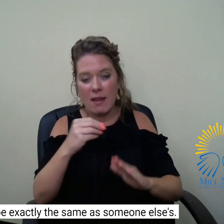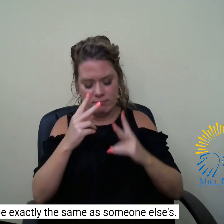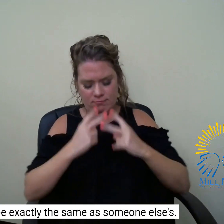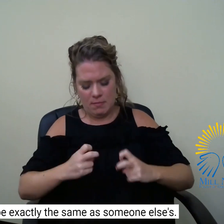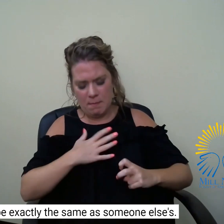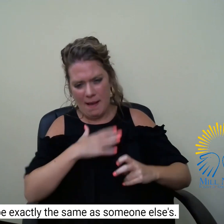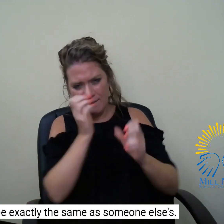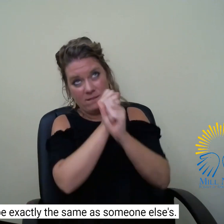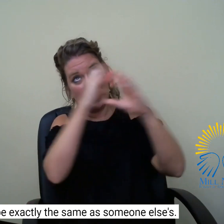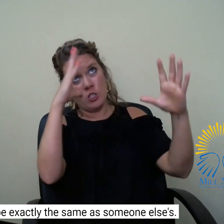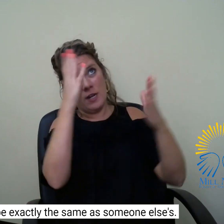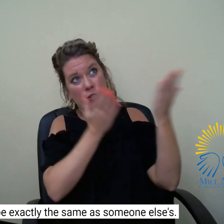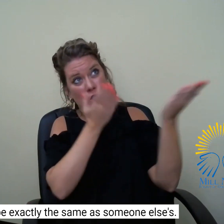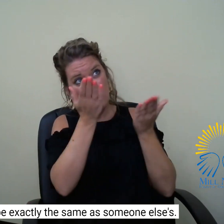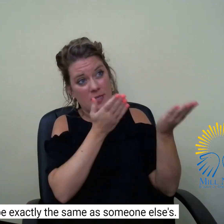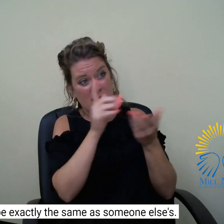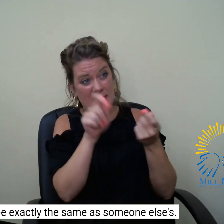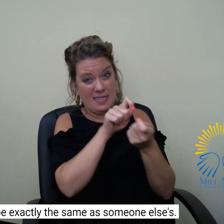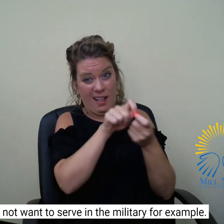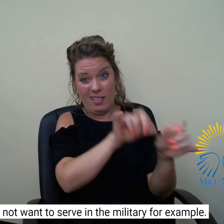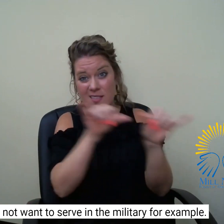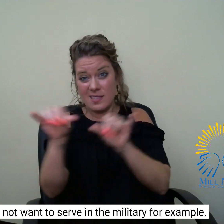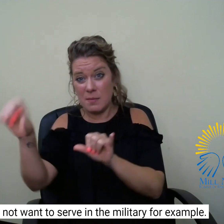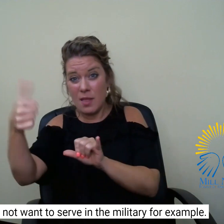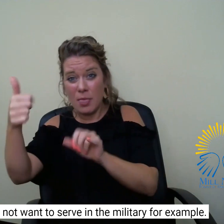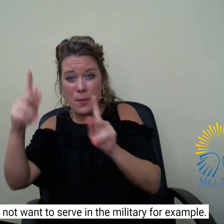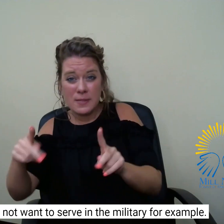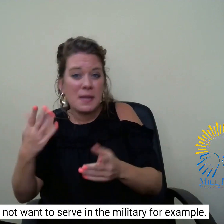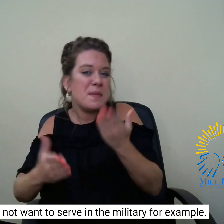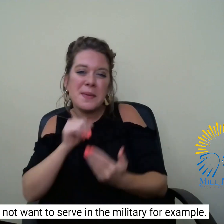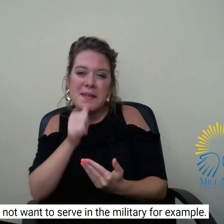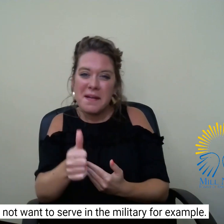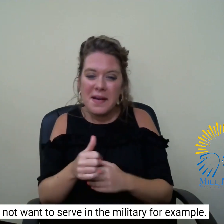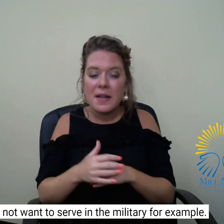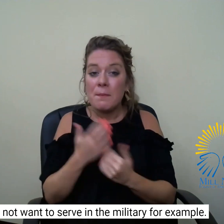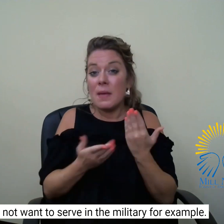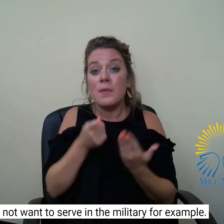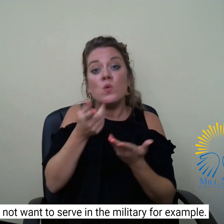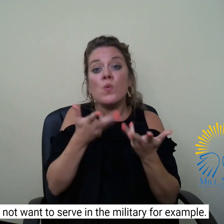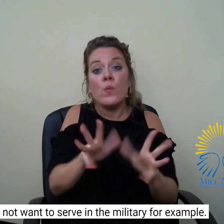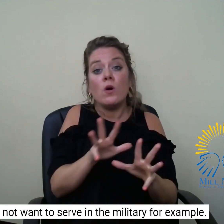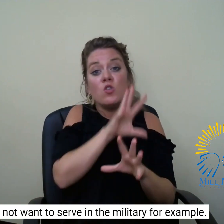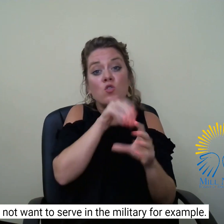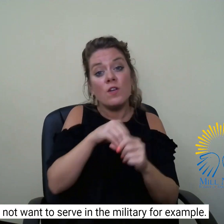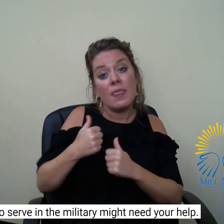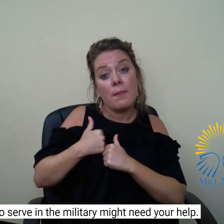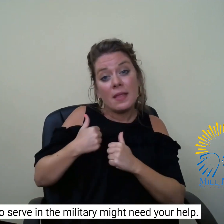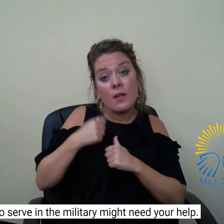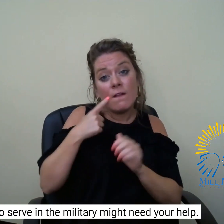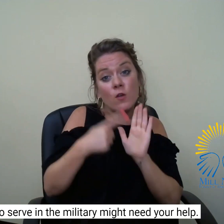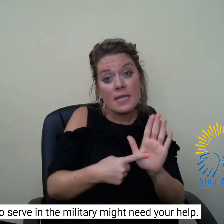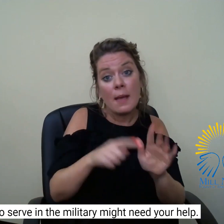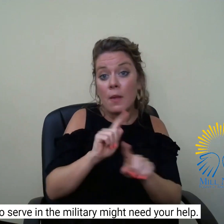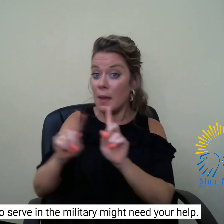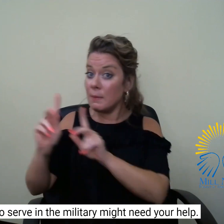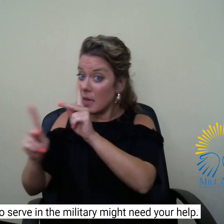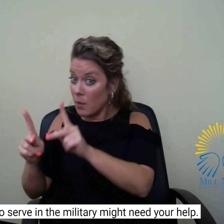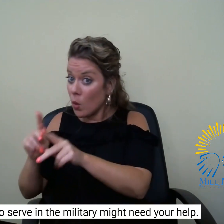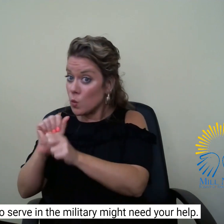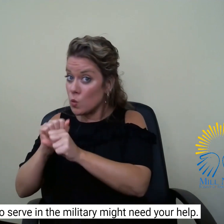not be exactly the same as someone else's. I mean, you may not want to serve in the military, for example, but people who serve in the military might need